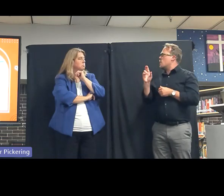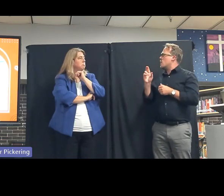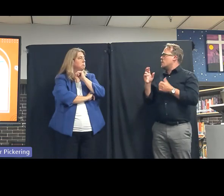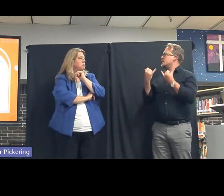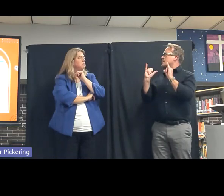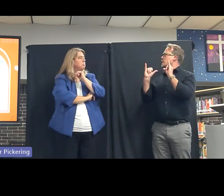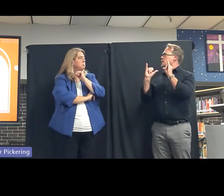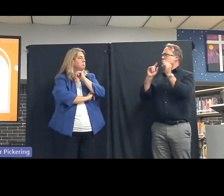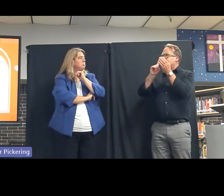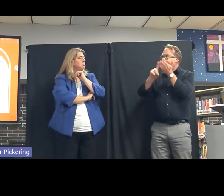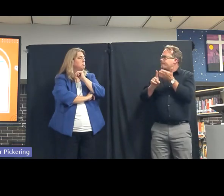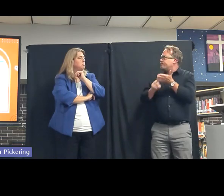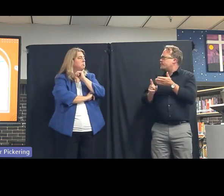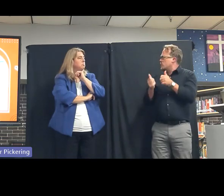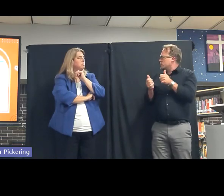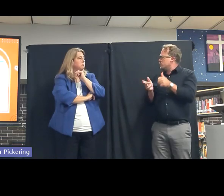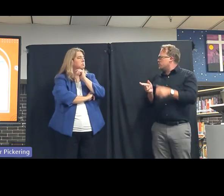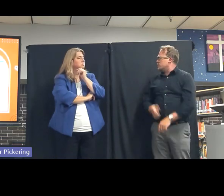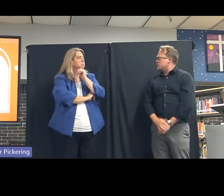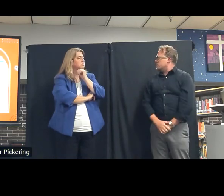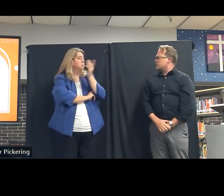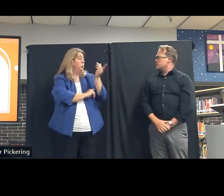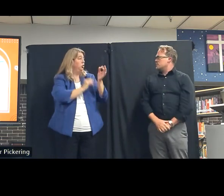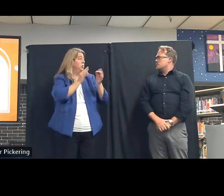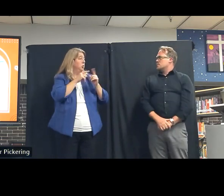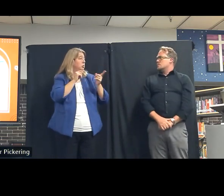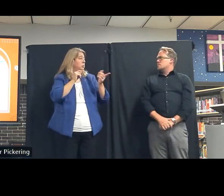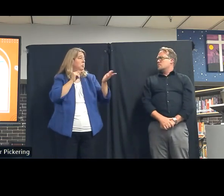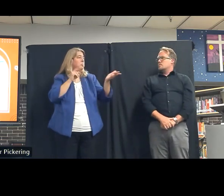still things that you're still pursuing at this point?